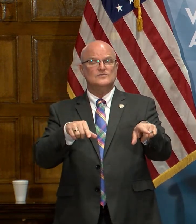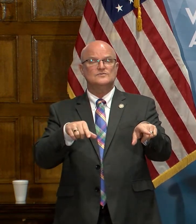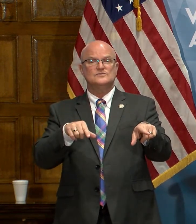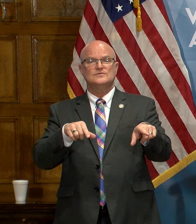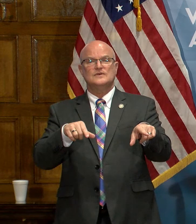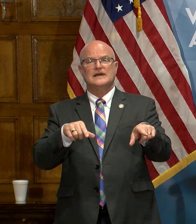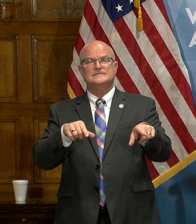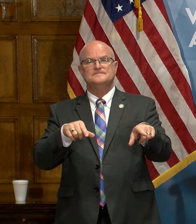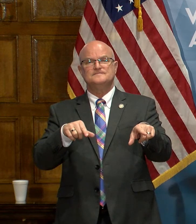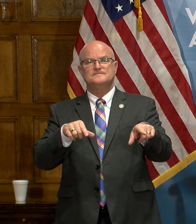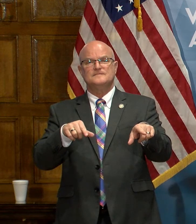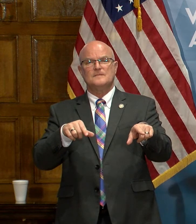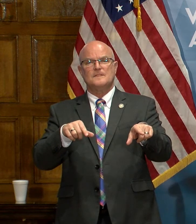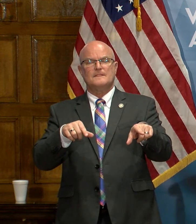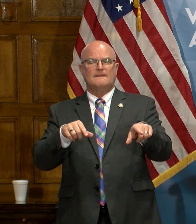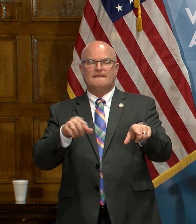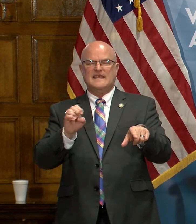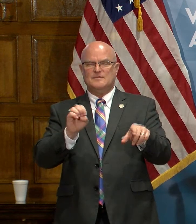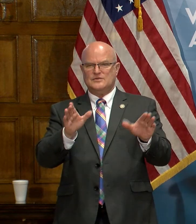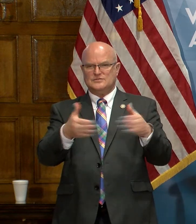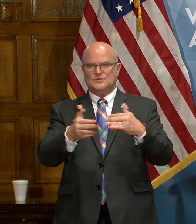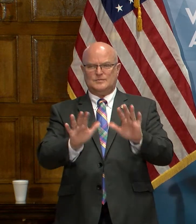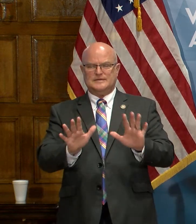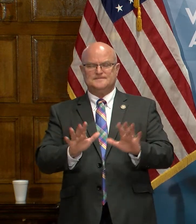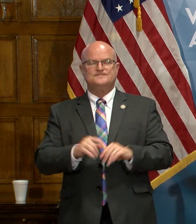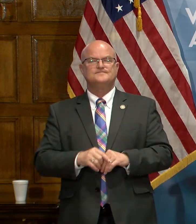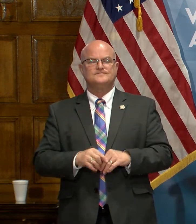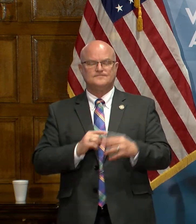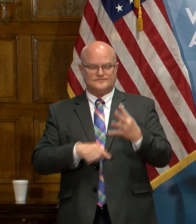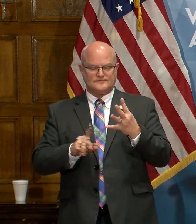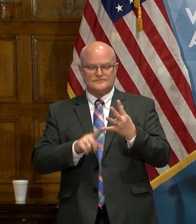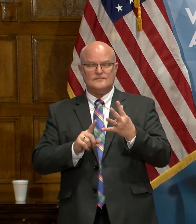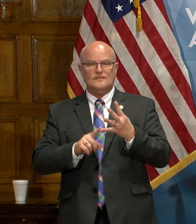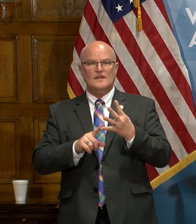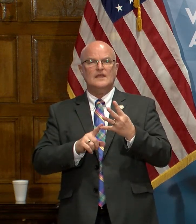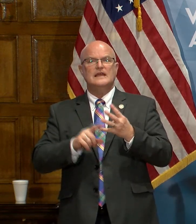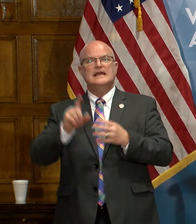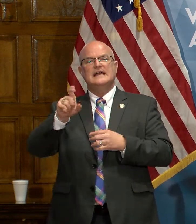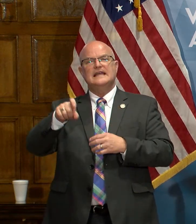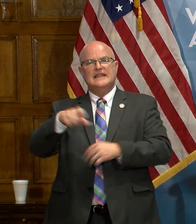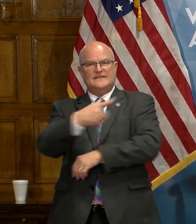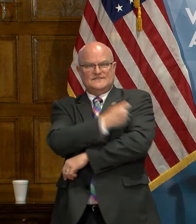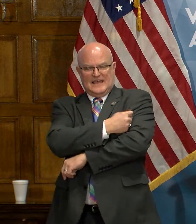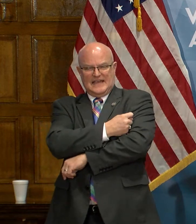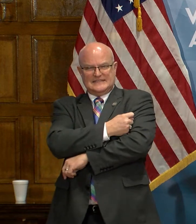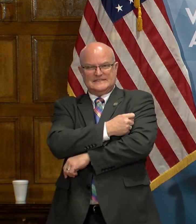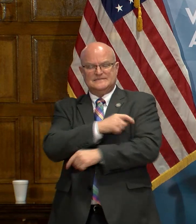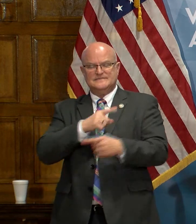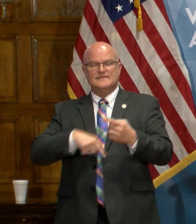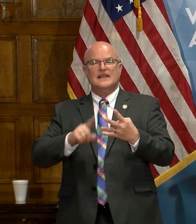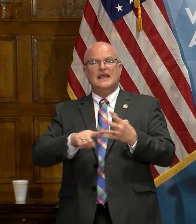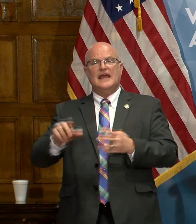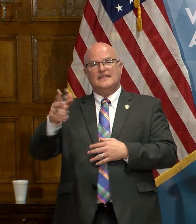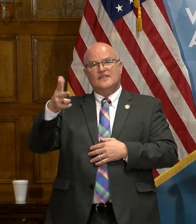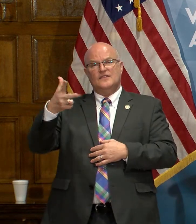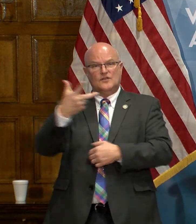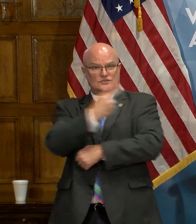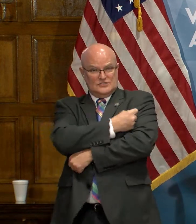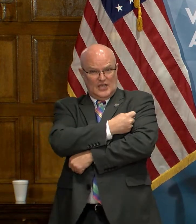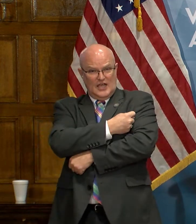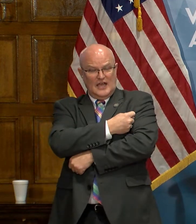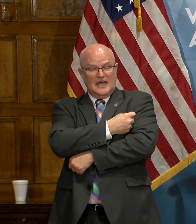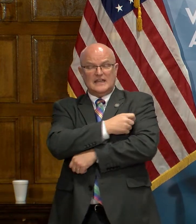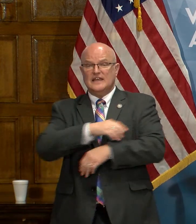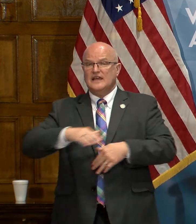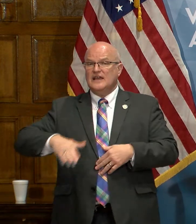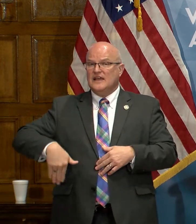the emergency room. And then finally, get vaccinated and get boosted up. And if